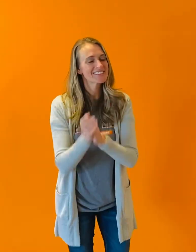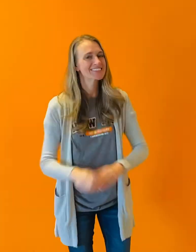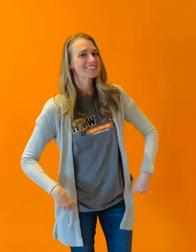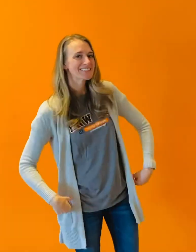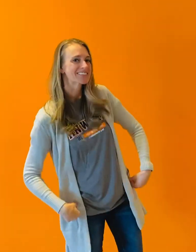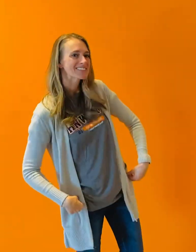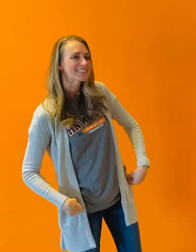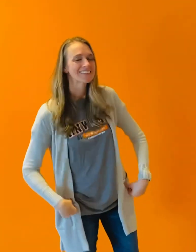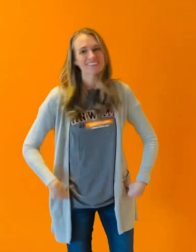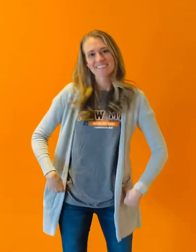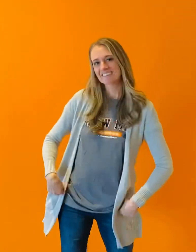Music